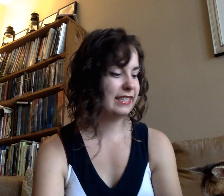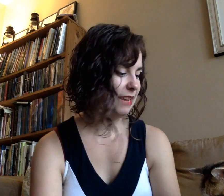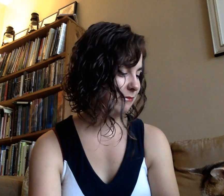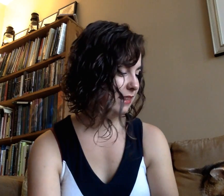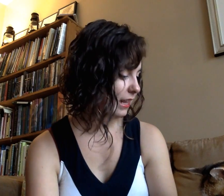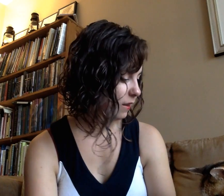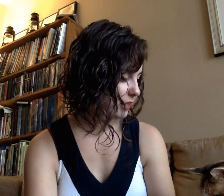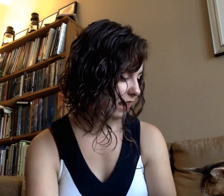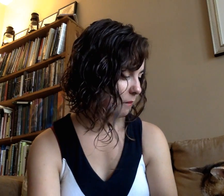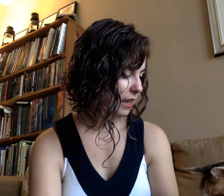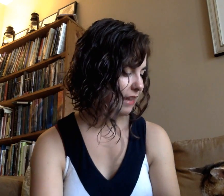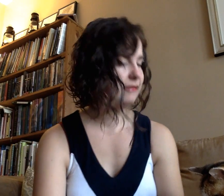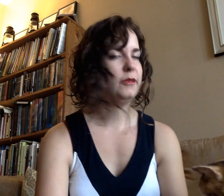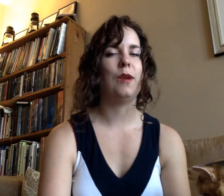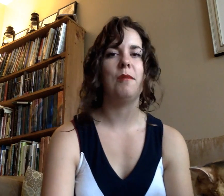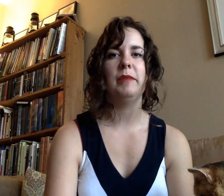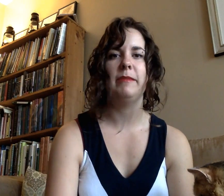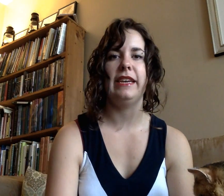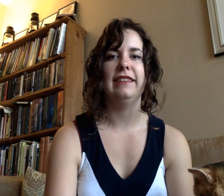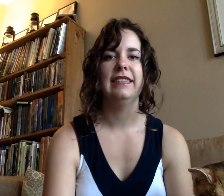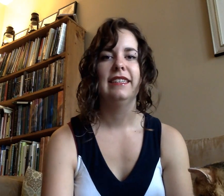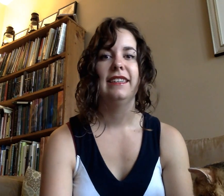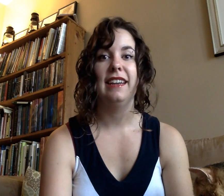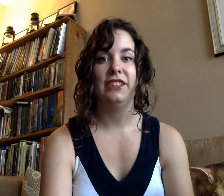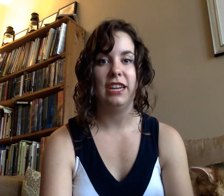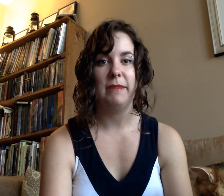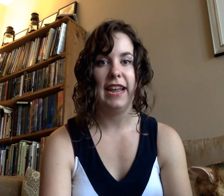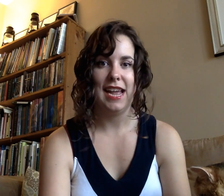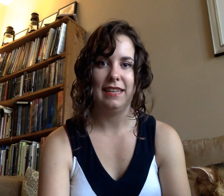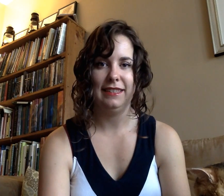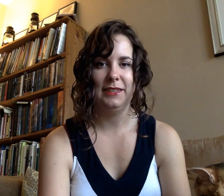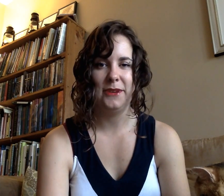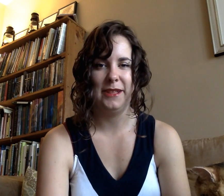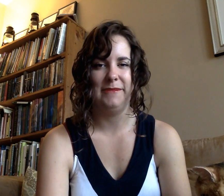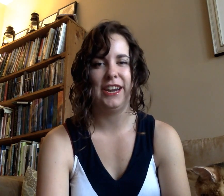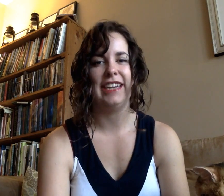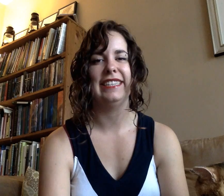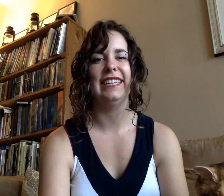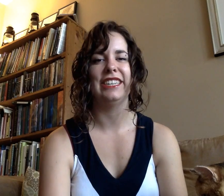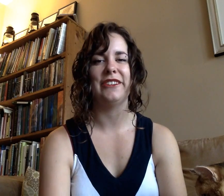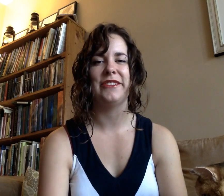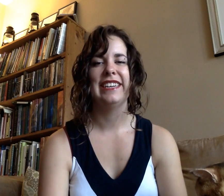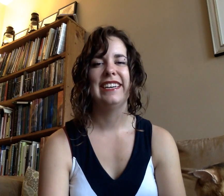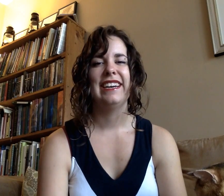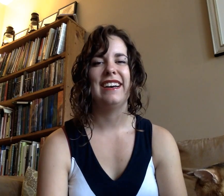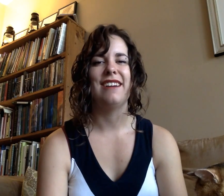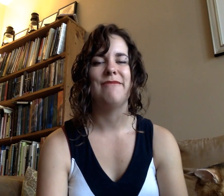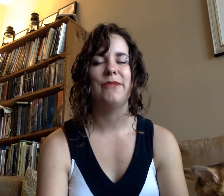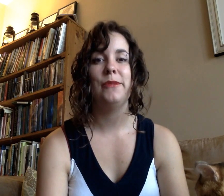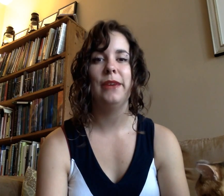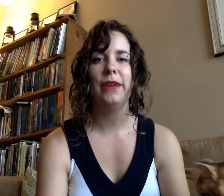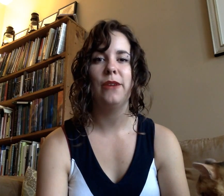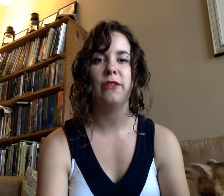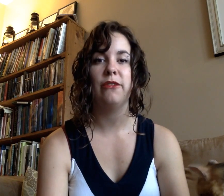say hello to Abby, who will probably be nudging my hands while I'm trying to teach you. But we'll be going over